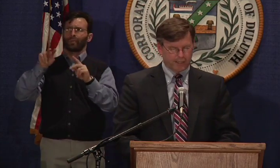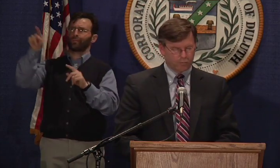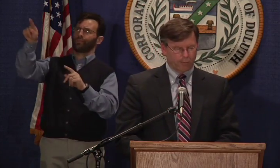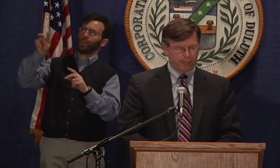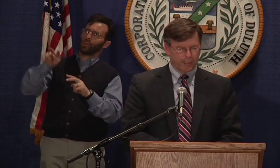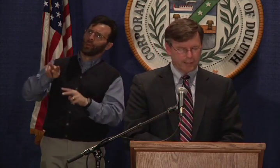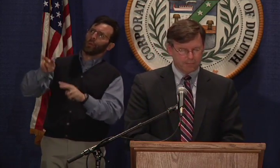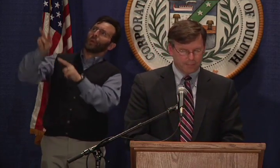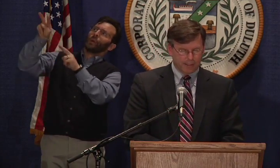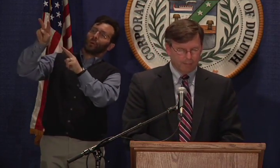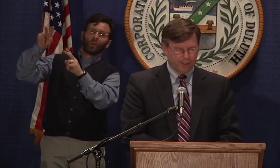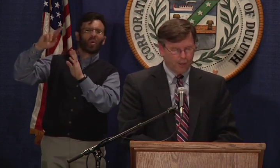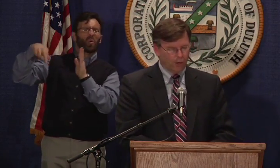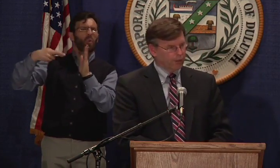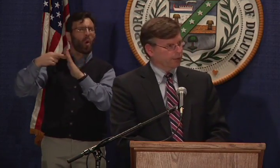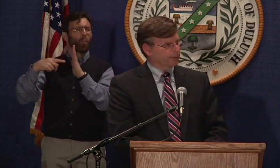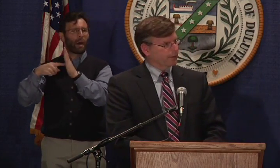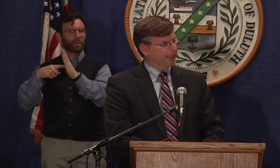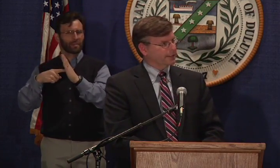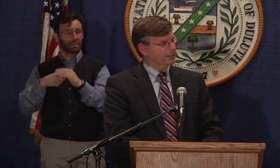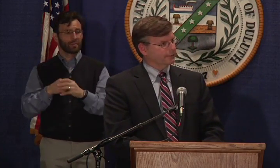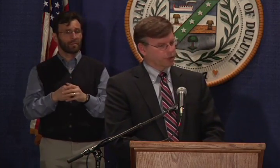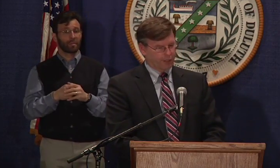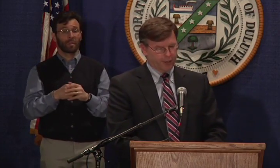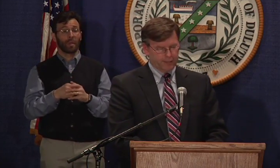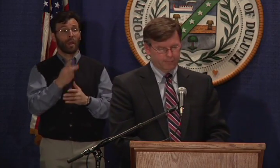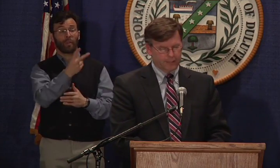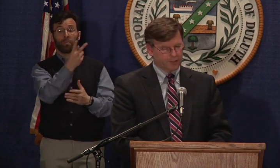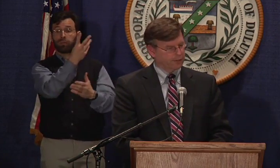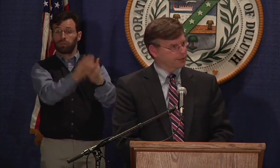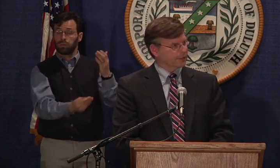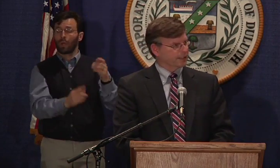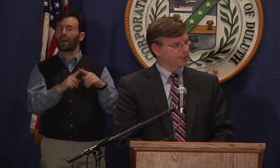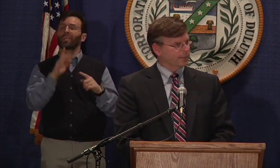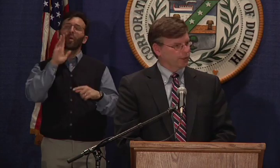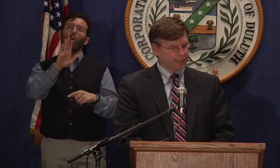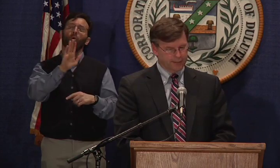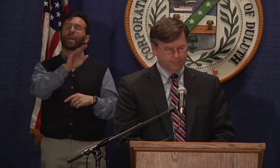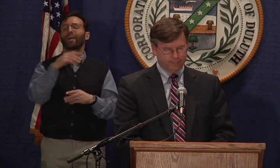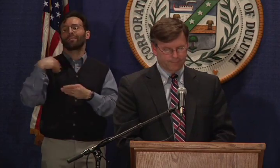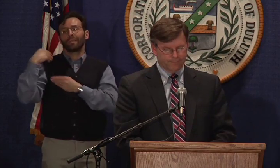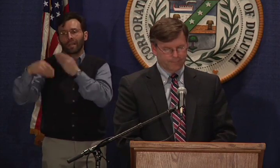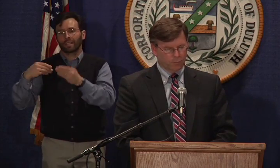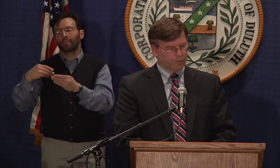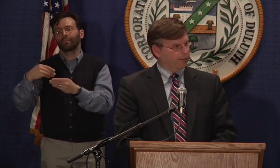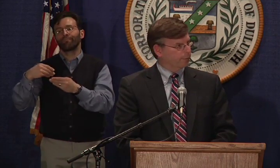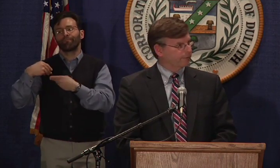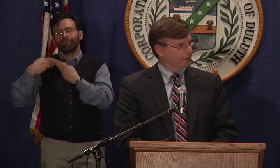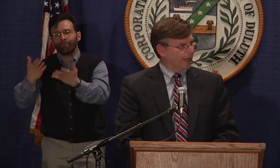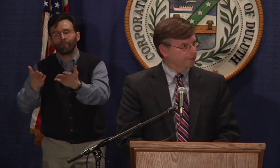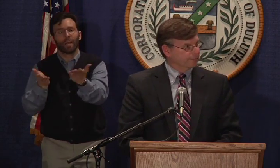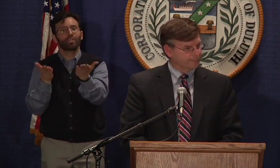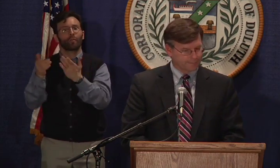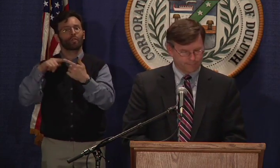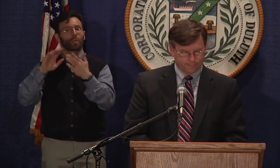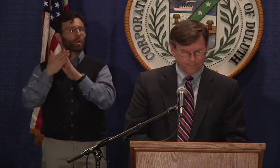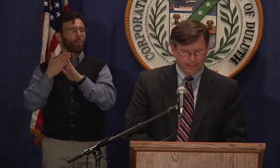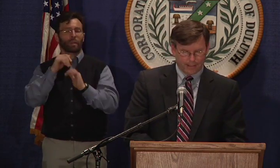Their presence will be missed, but know their legacy of charity and service to this community will never be